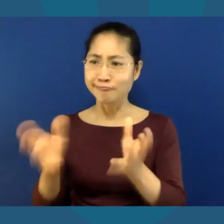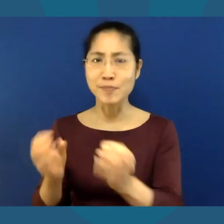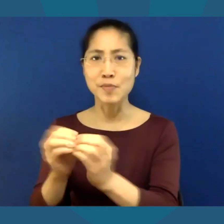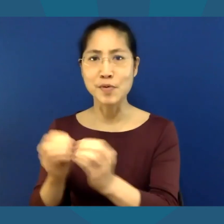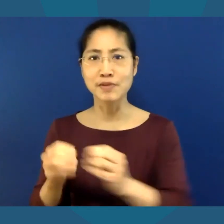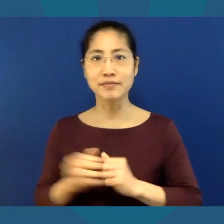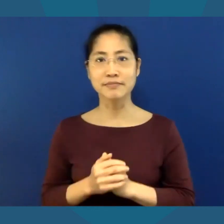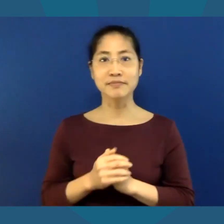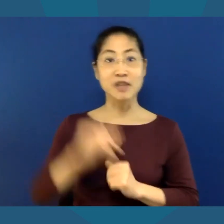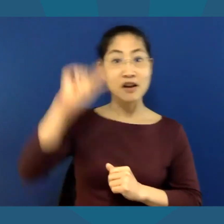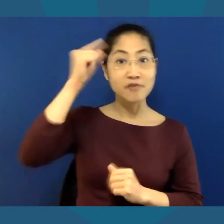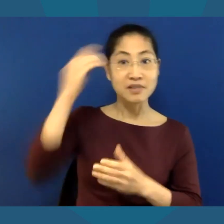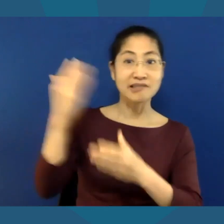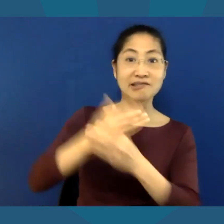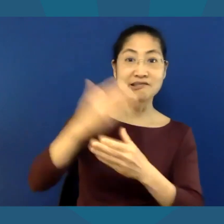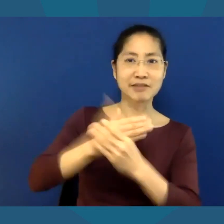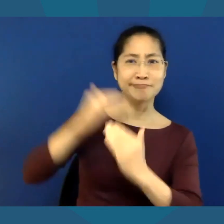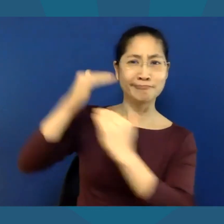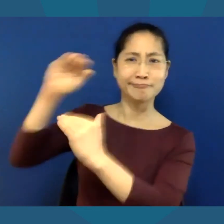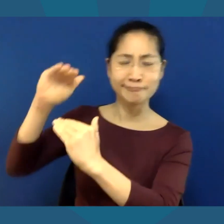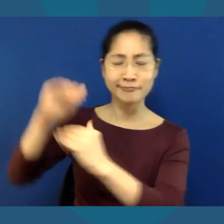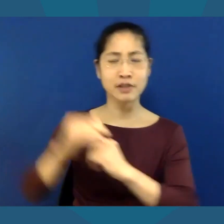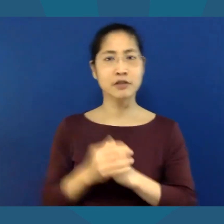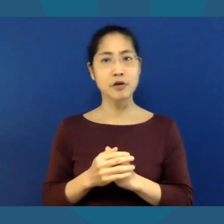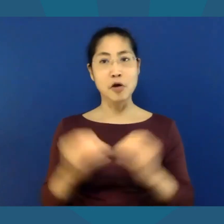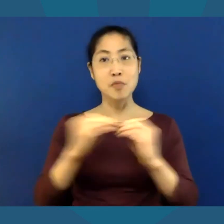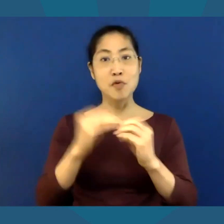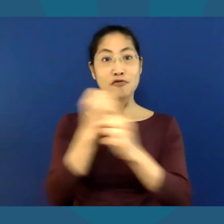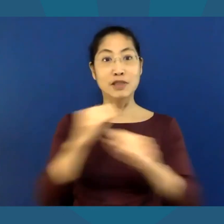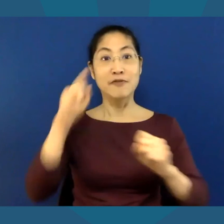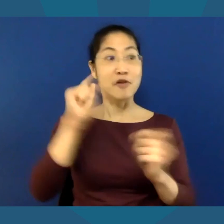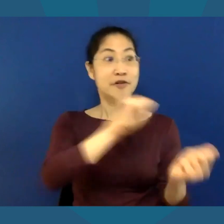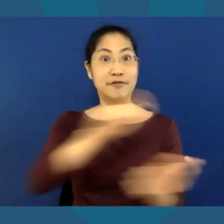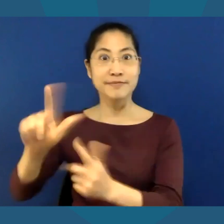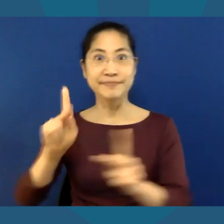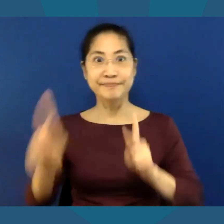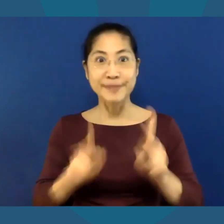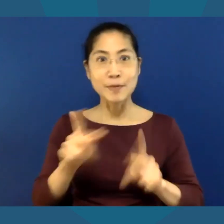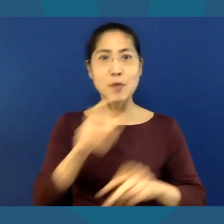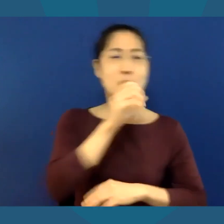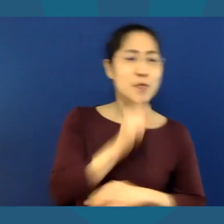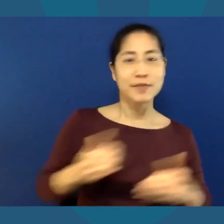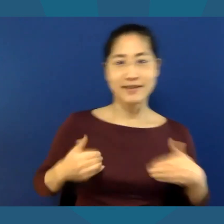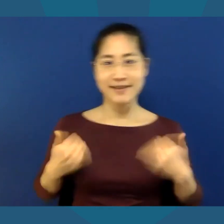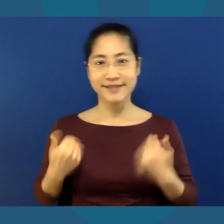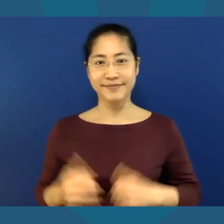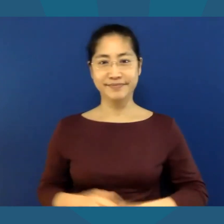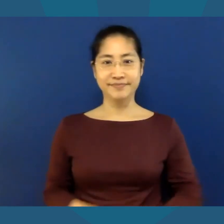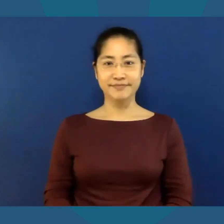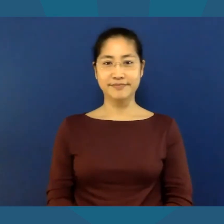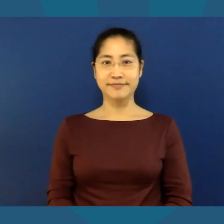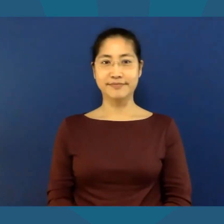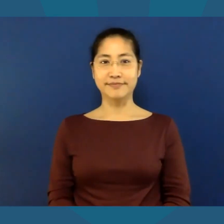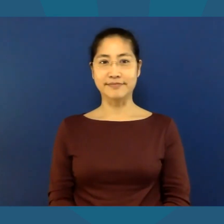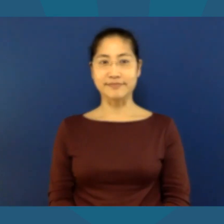limiting government interference, and expanding freedom for all Arizonans, old and young.